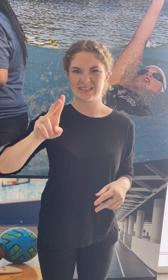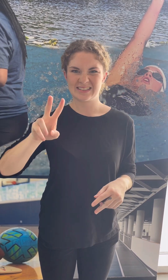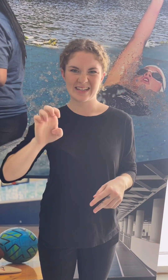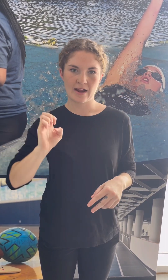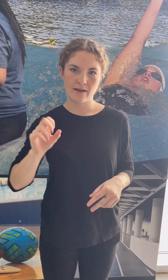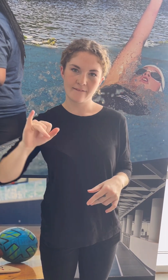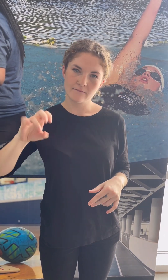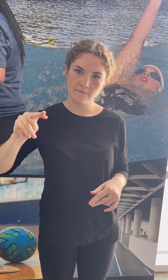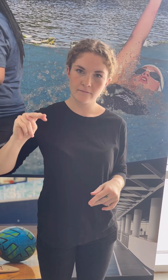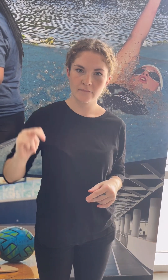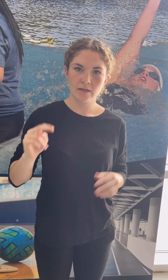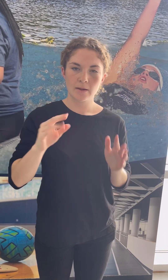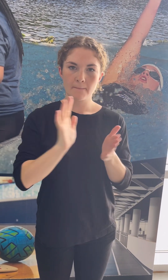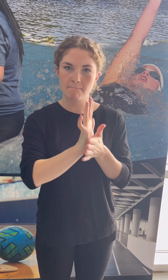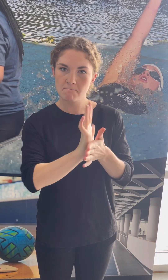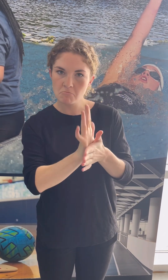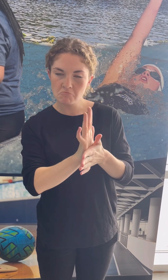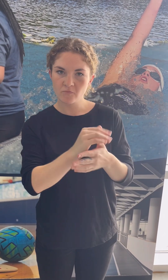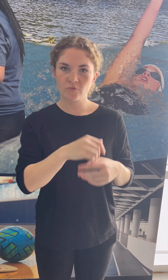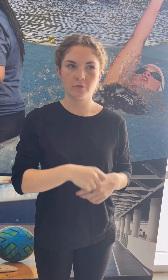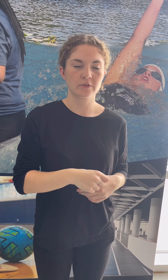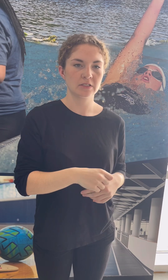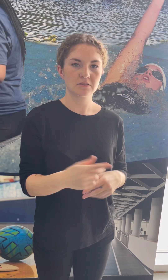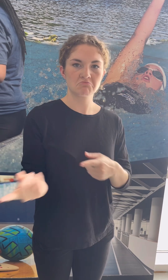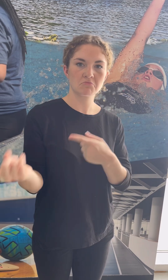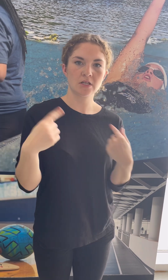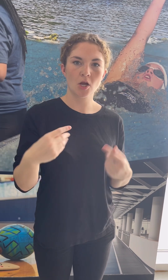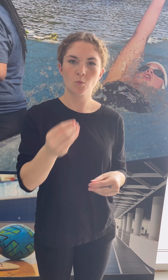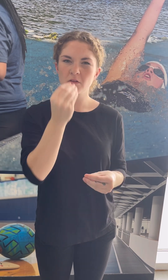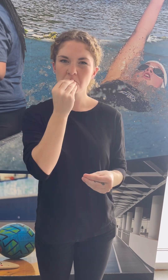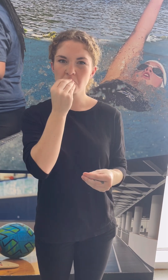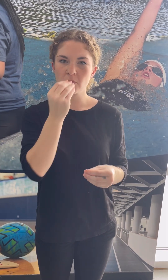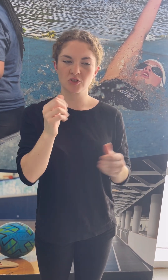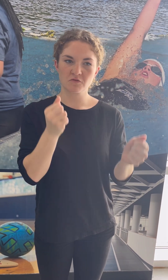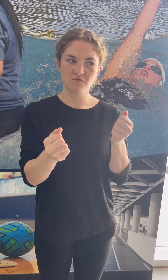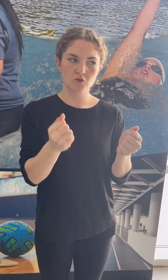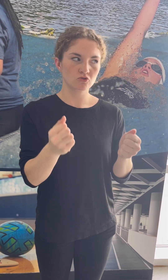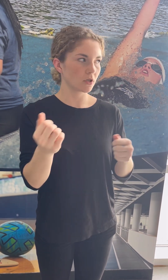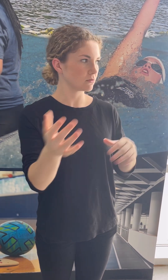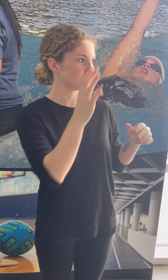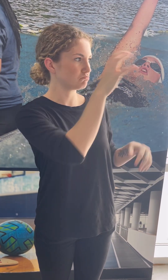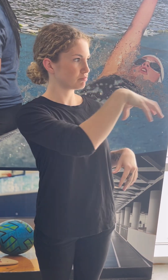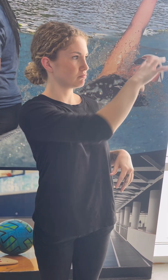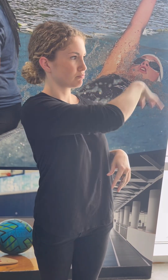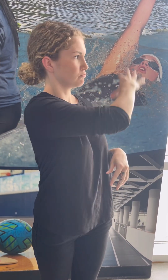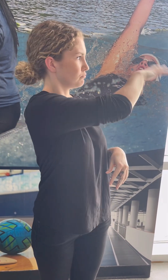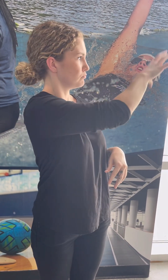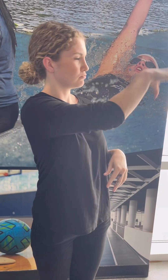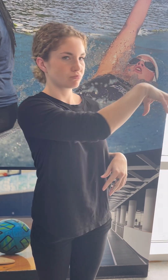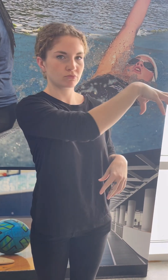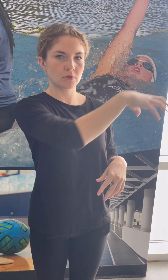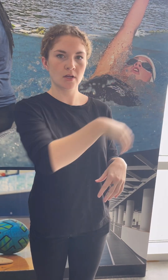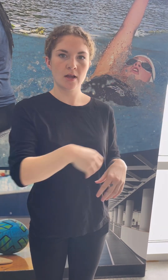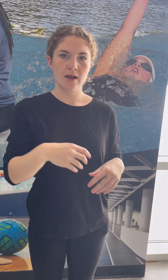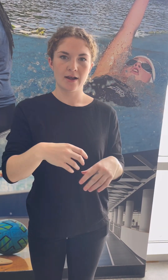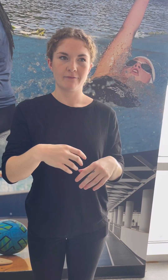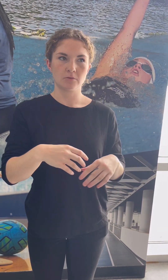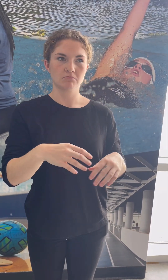and they put a movie on that big screen right there. When The Little Mermaid came out, they did that. When Barbie came out, we